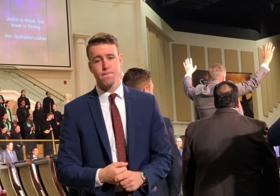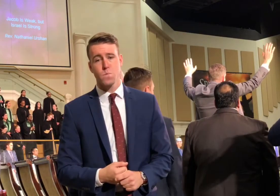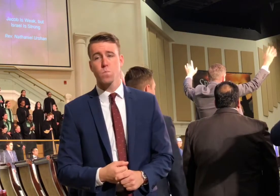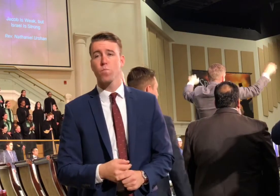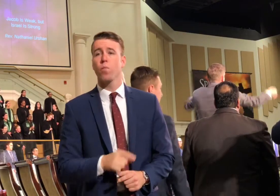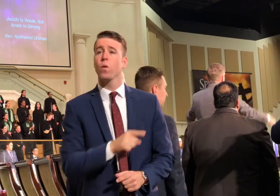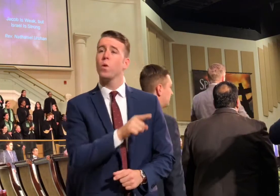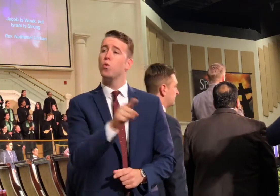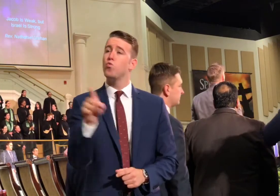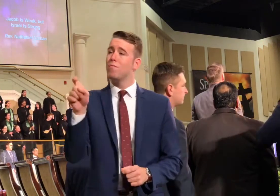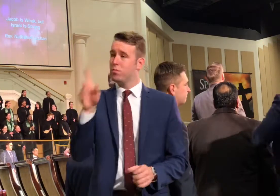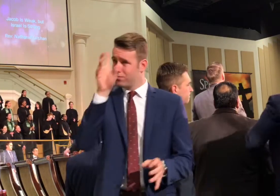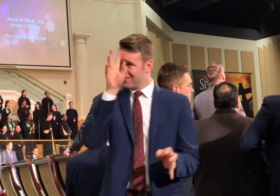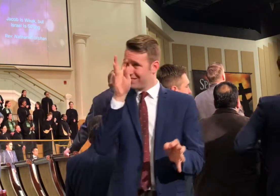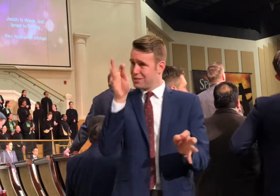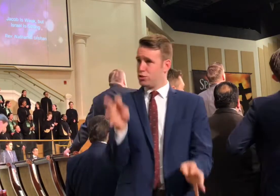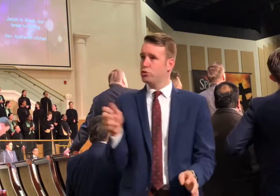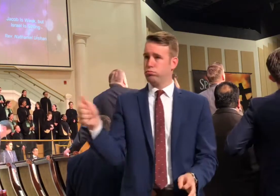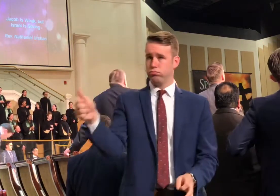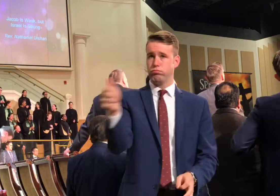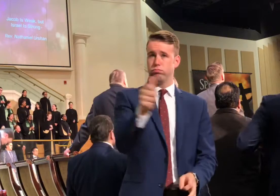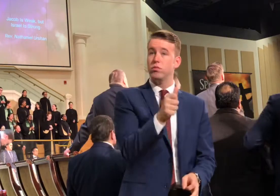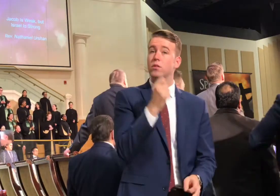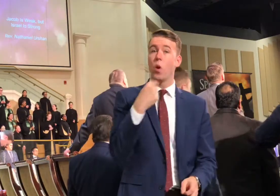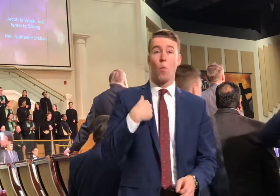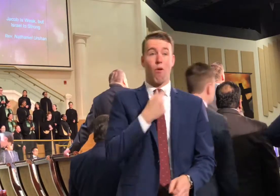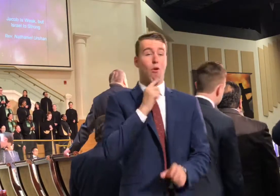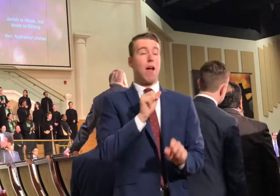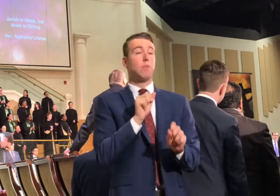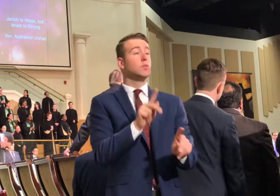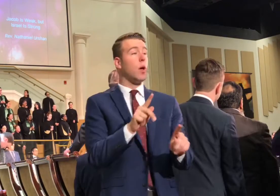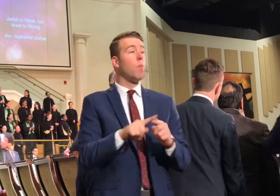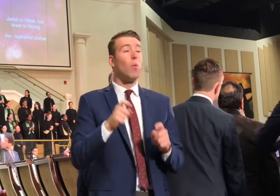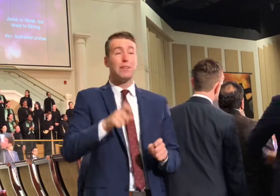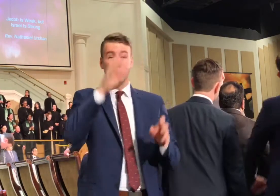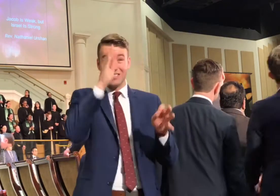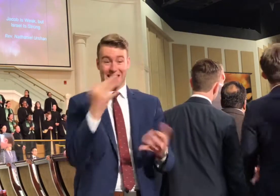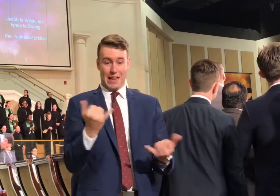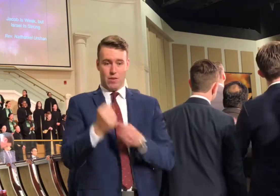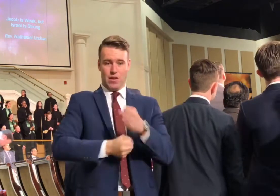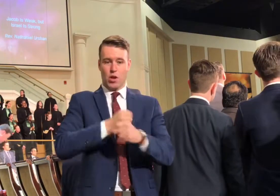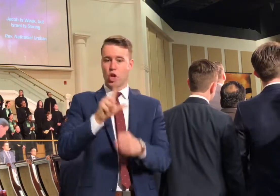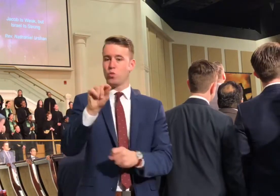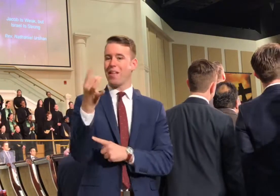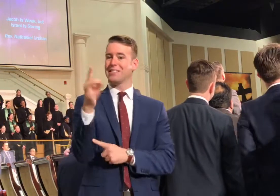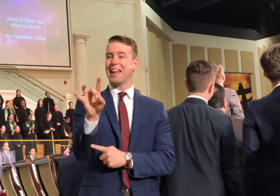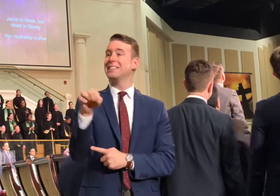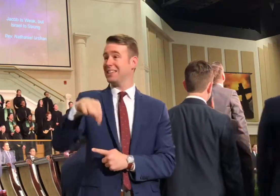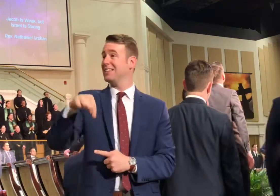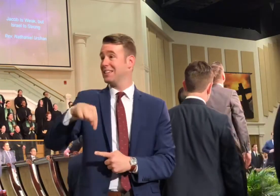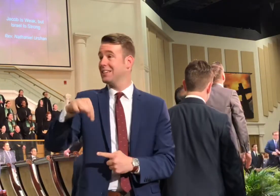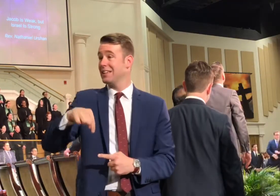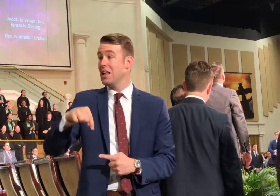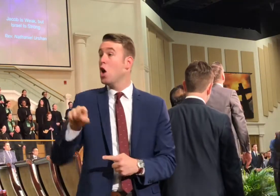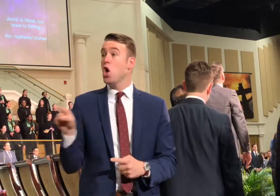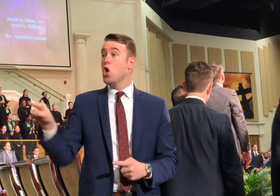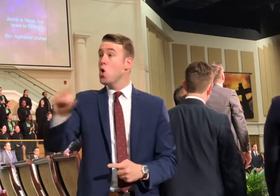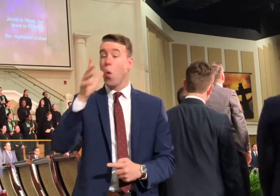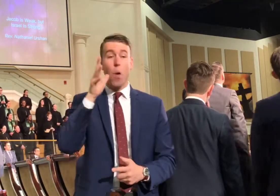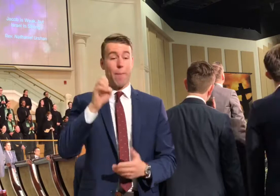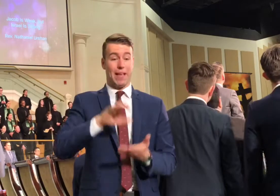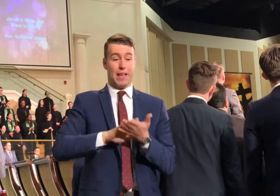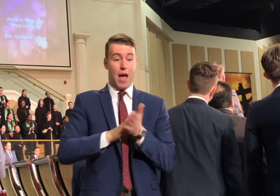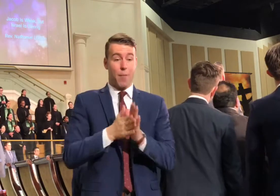You got a decision to make, apostolic, in the year 2018. Are you going to be